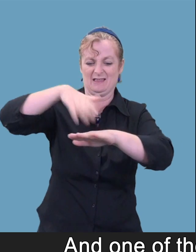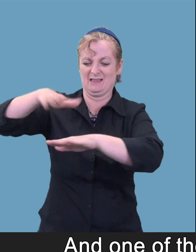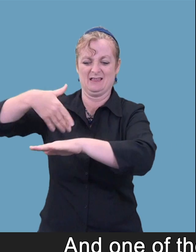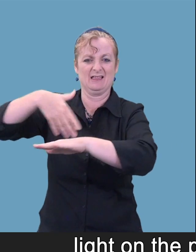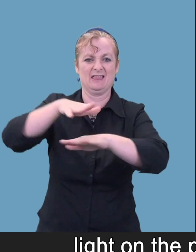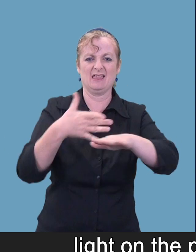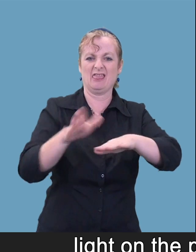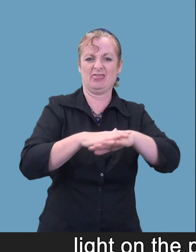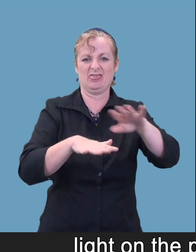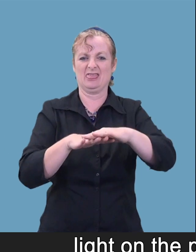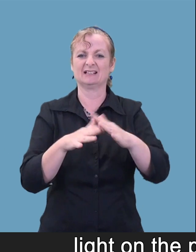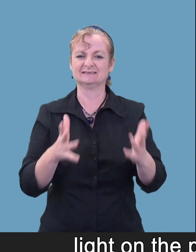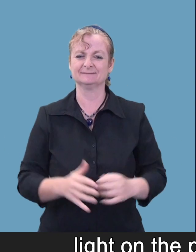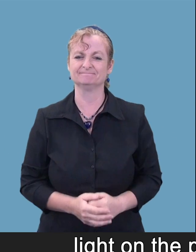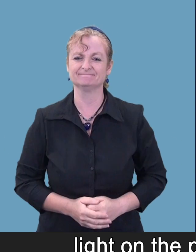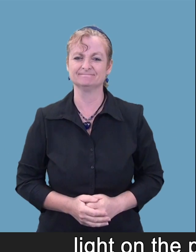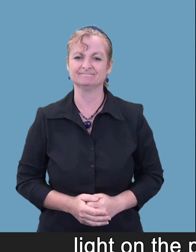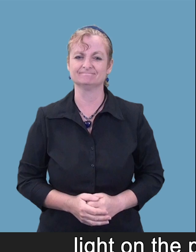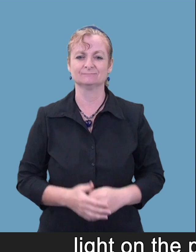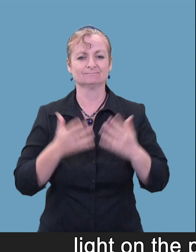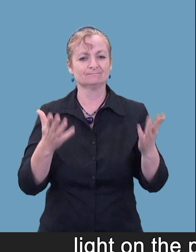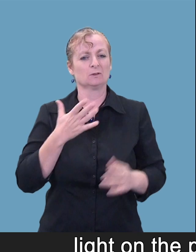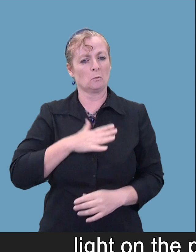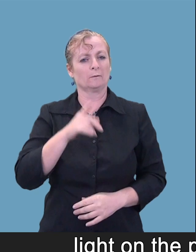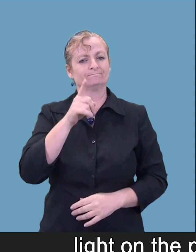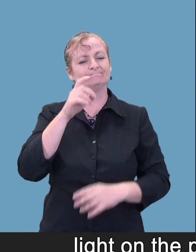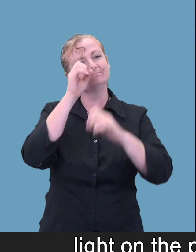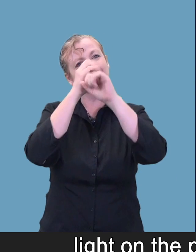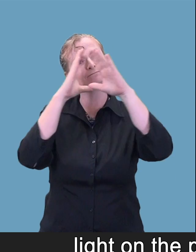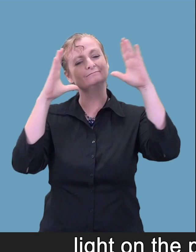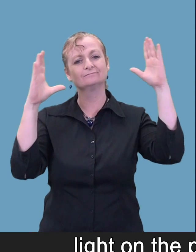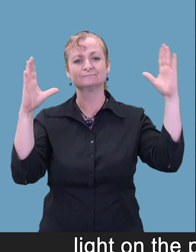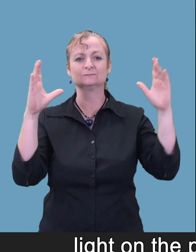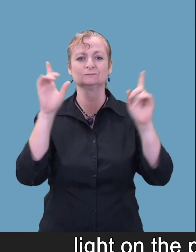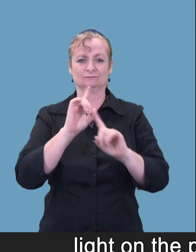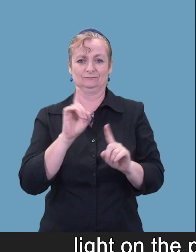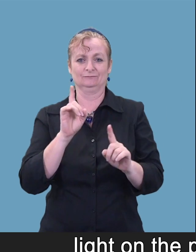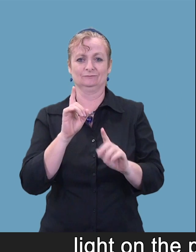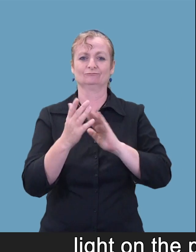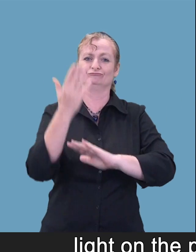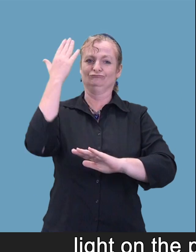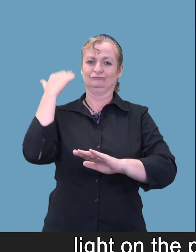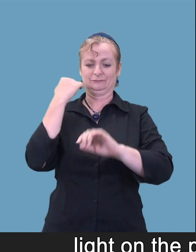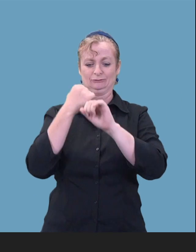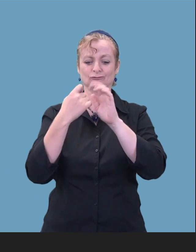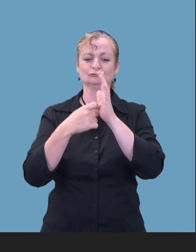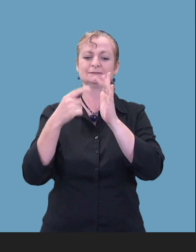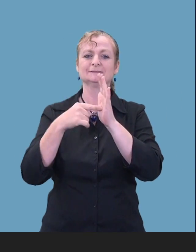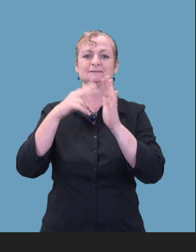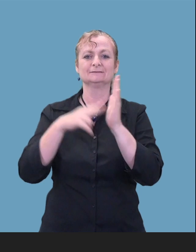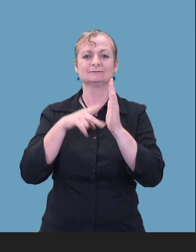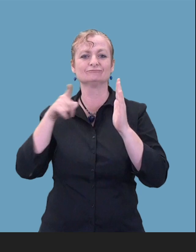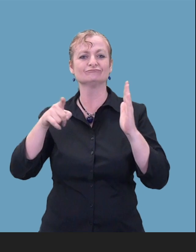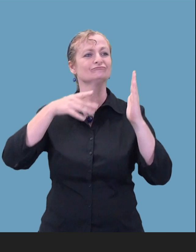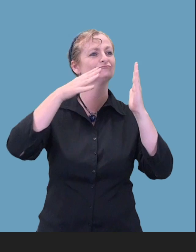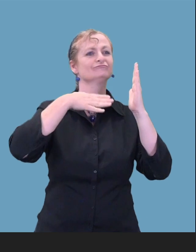shine ultraviolet light on the painting. And it's the same light that people will be familiar with from going out to